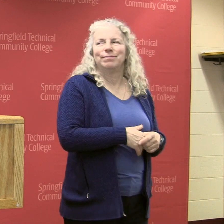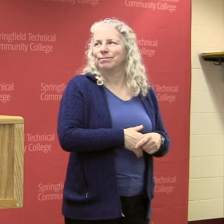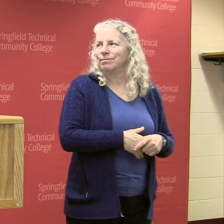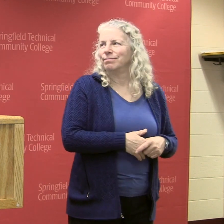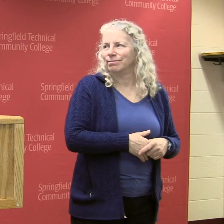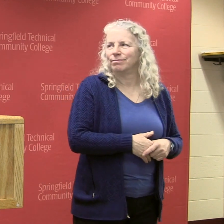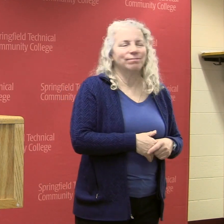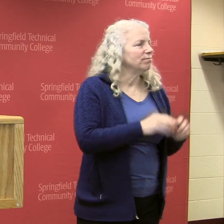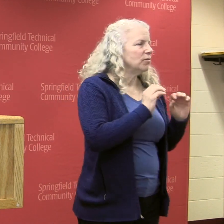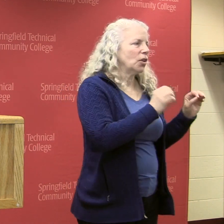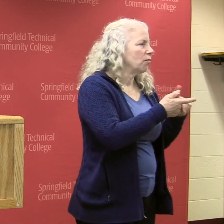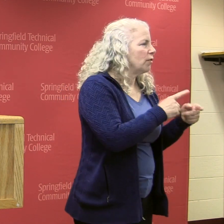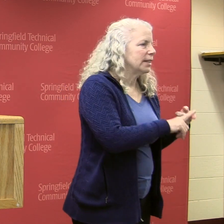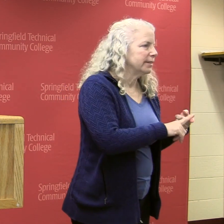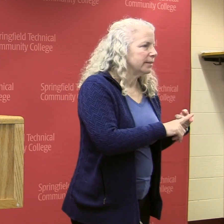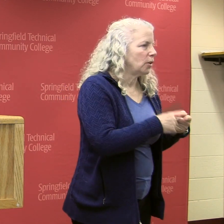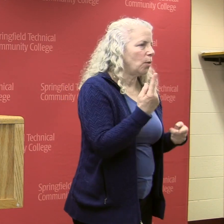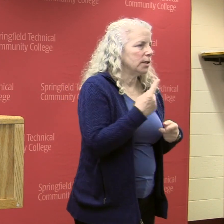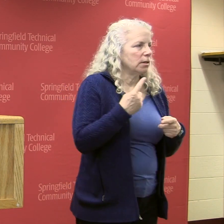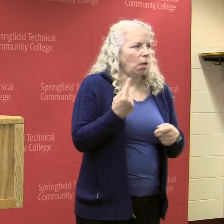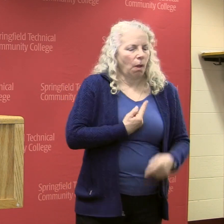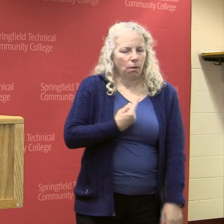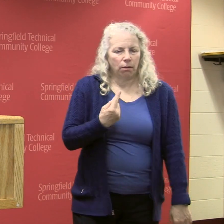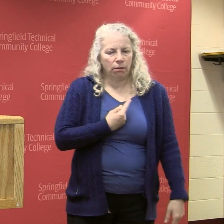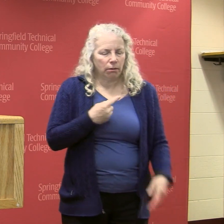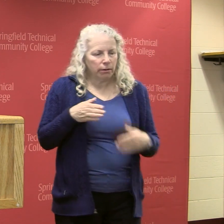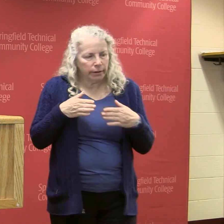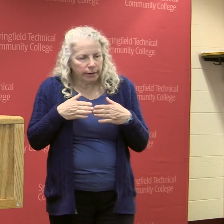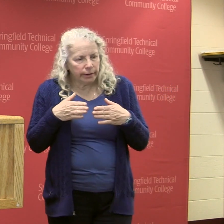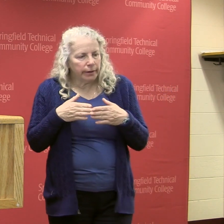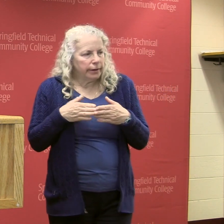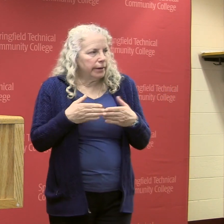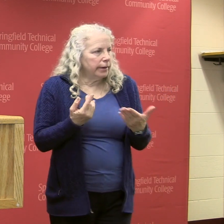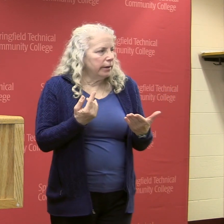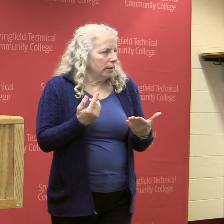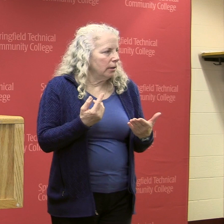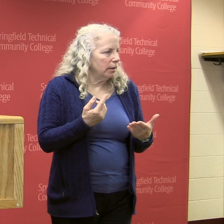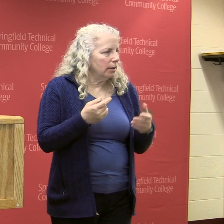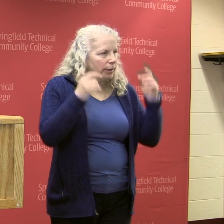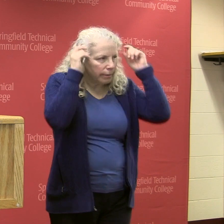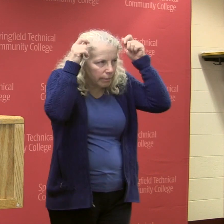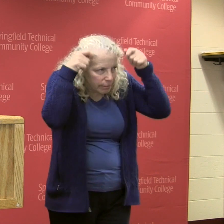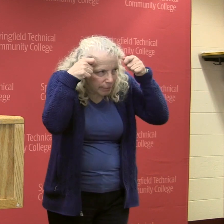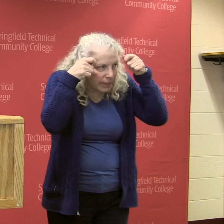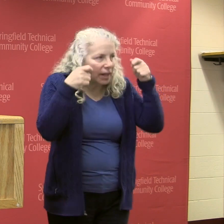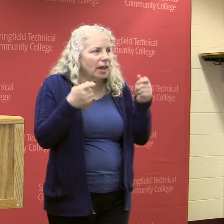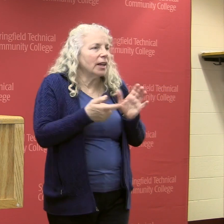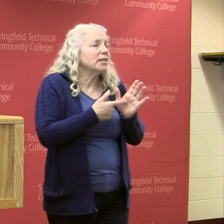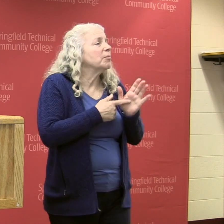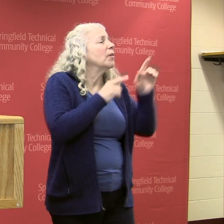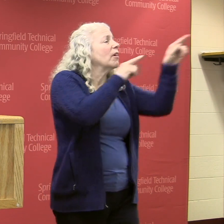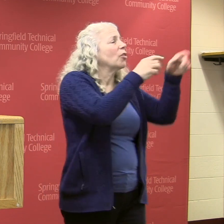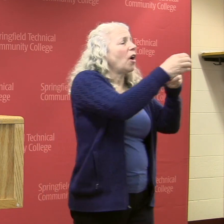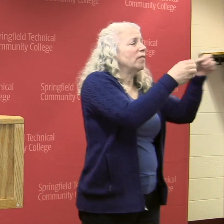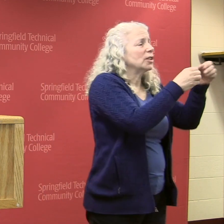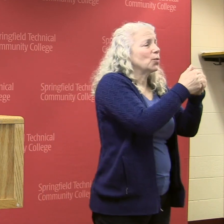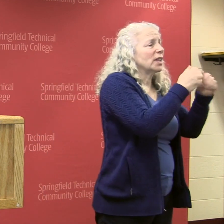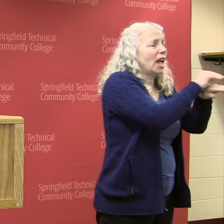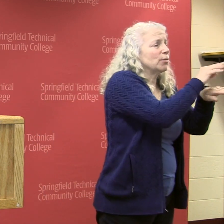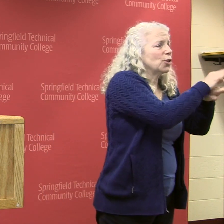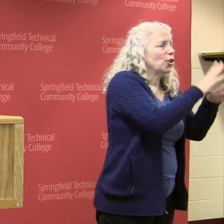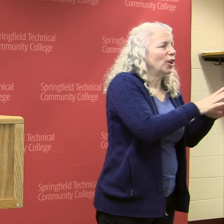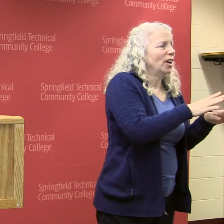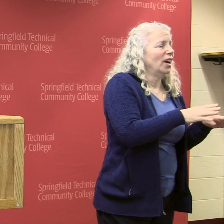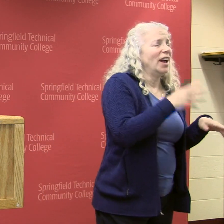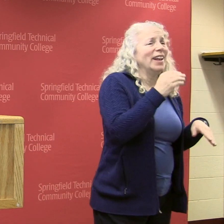I didn't have friends. I always sat in the corner with my hoodie on. Sometimes I would sit with the school counselor. Girls would pull my hair and